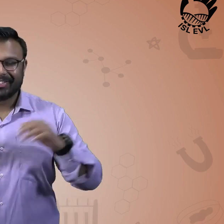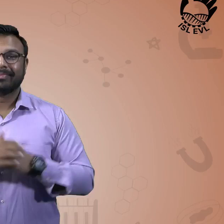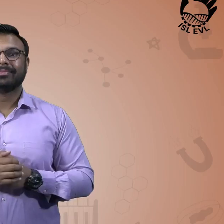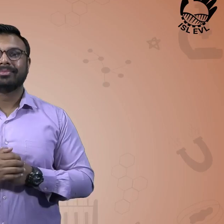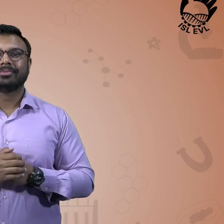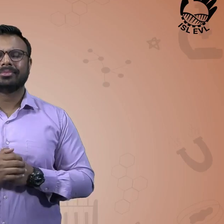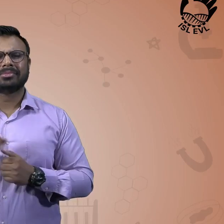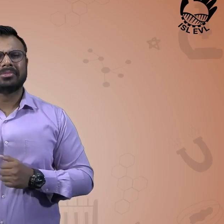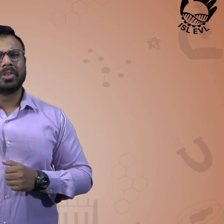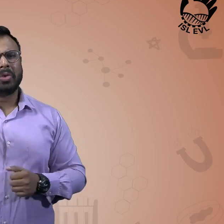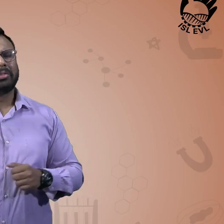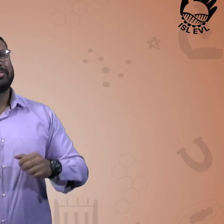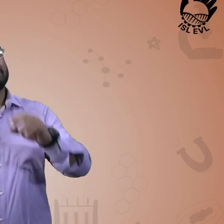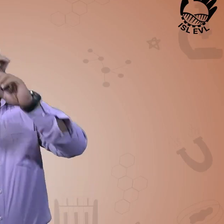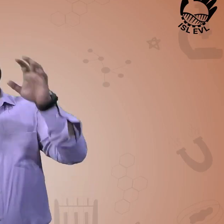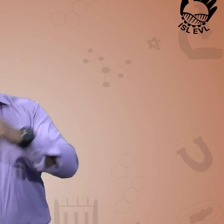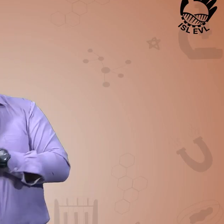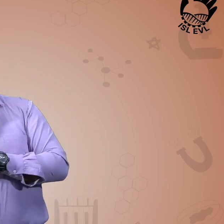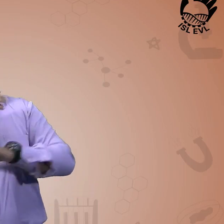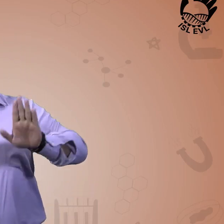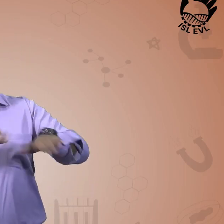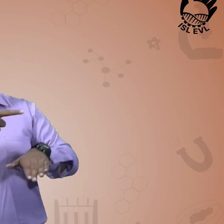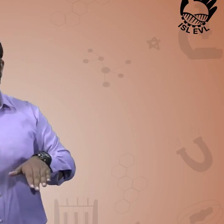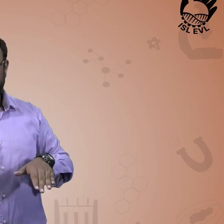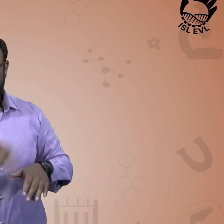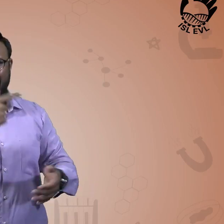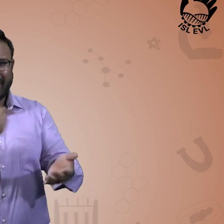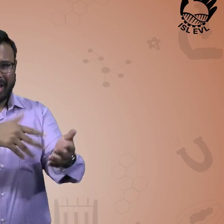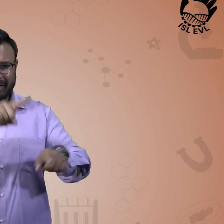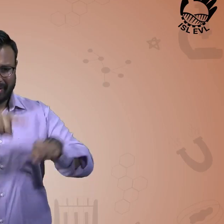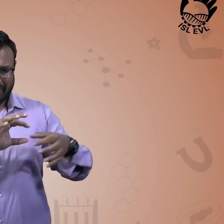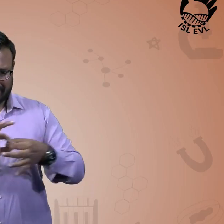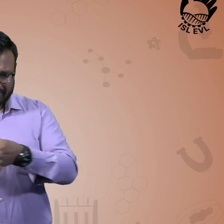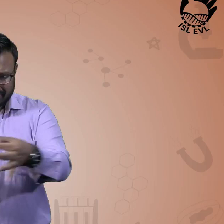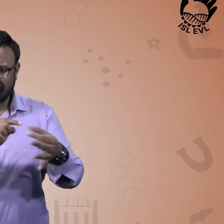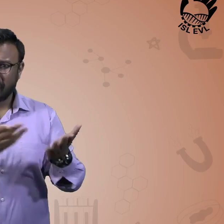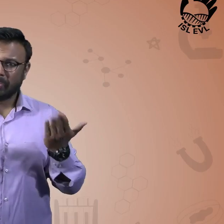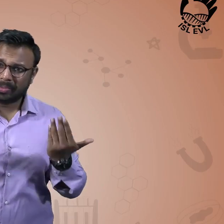Can we try to predict the probability of our children's blood types?